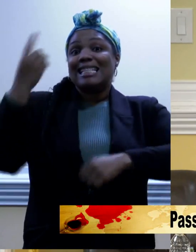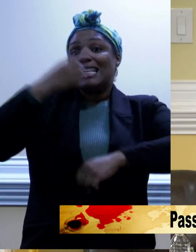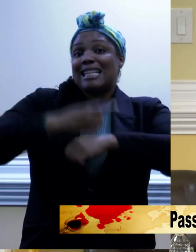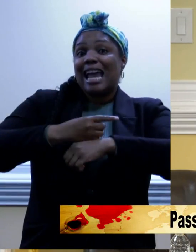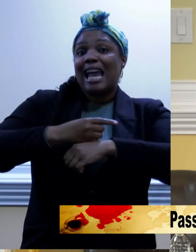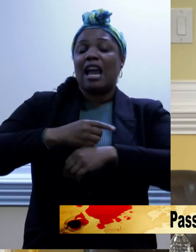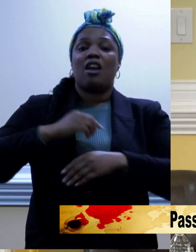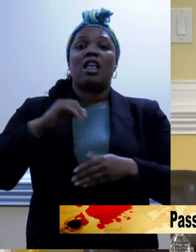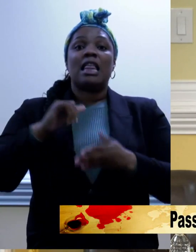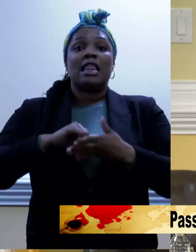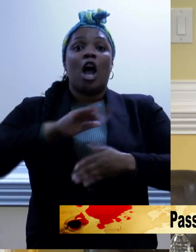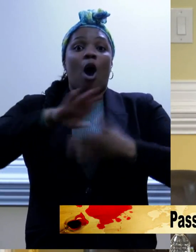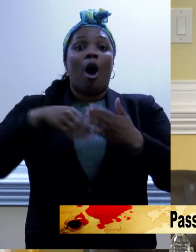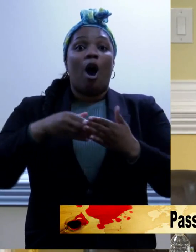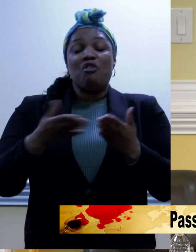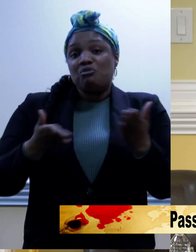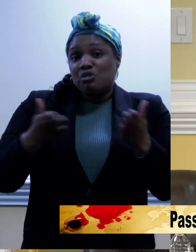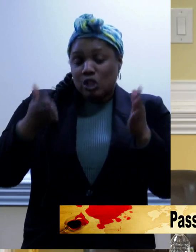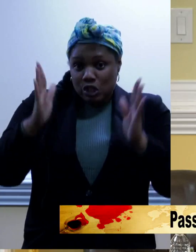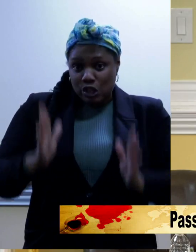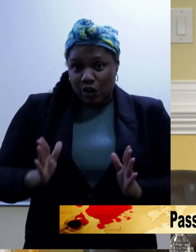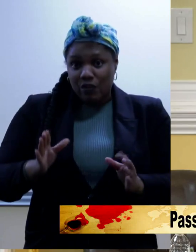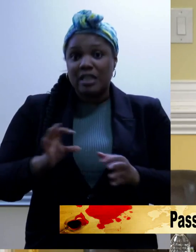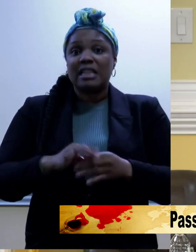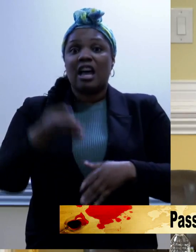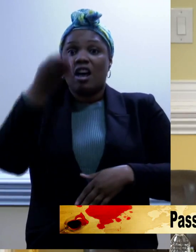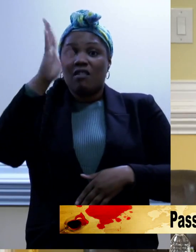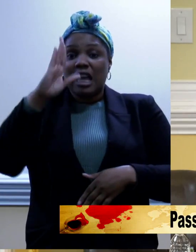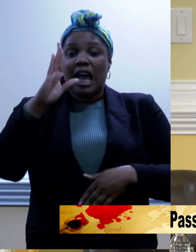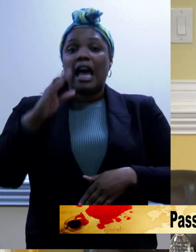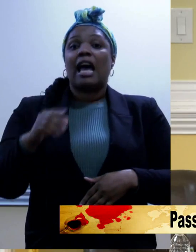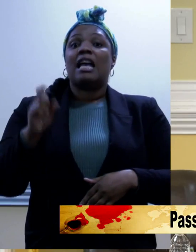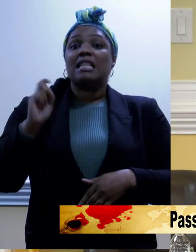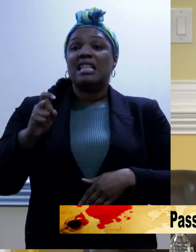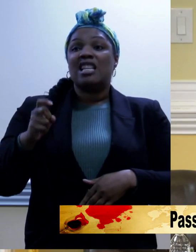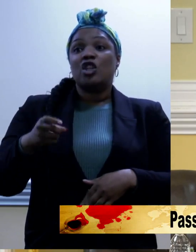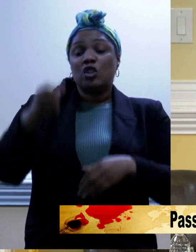observing. They try to say, well, this is the Jews' Passover,